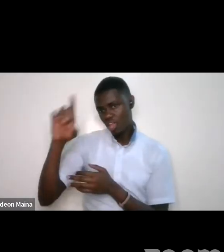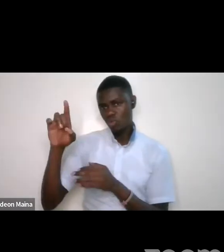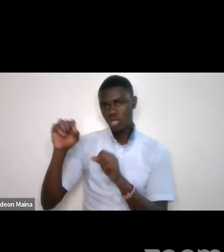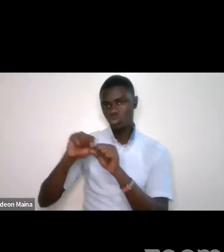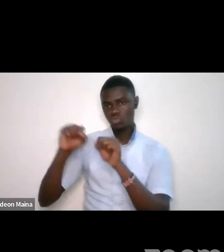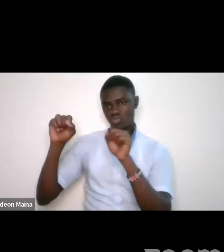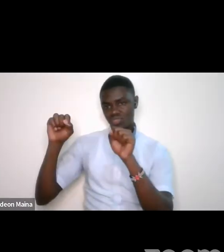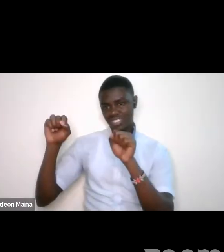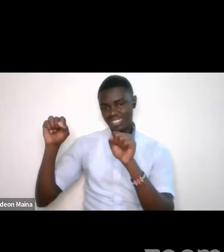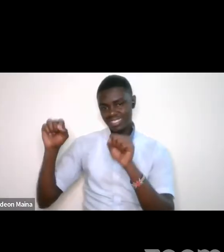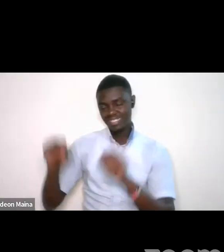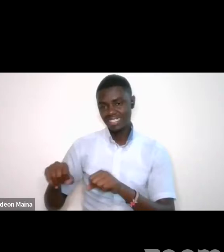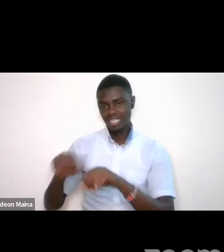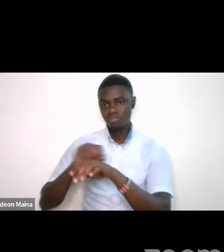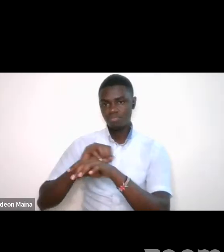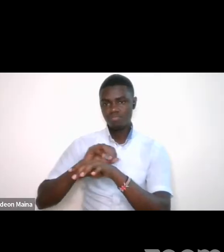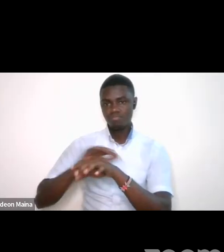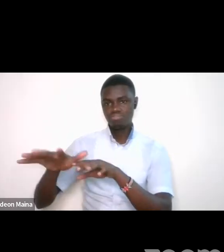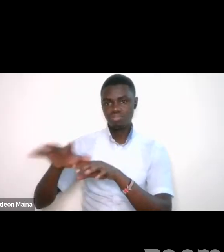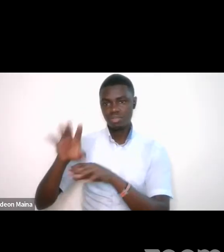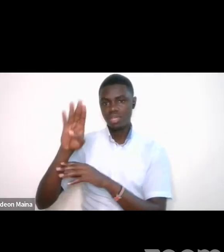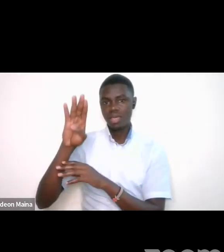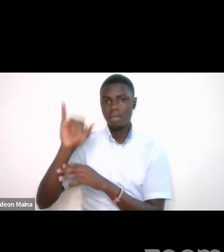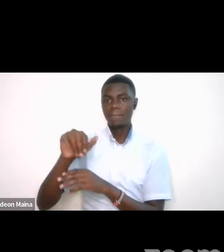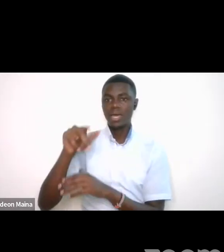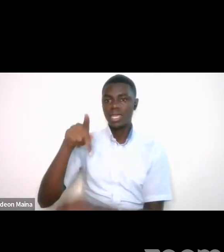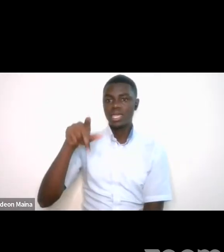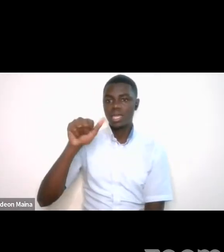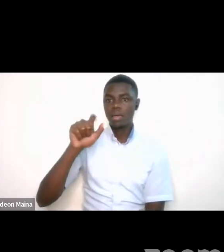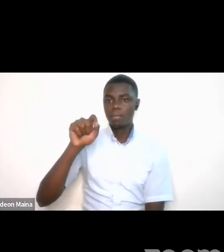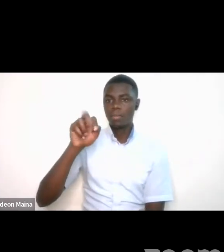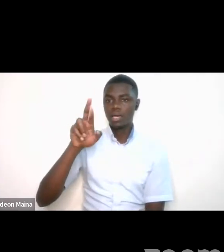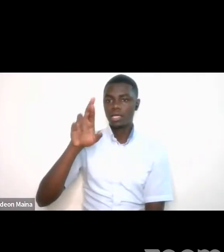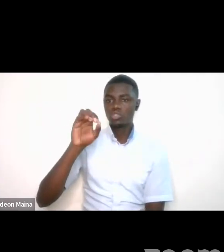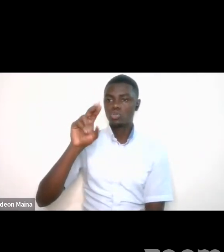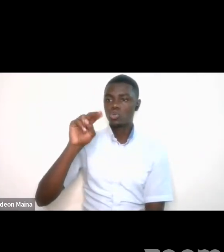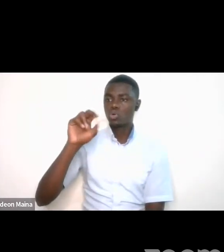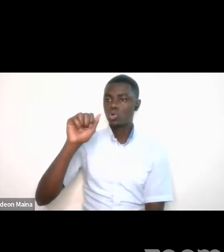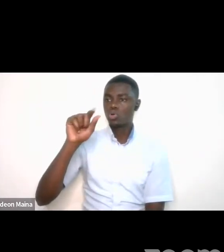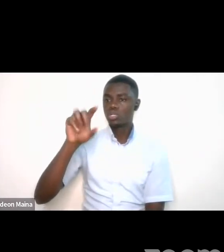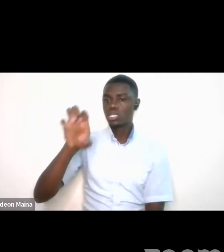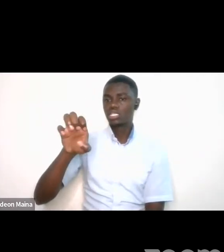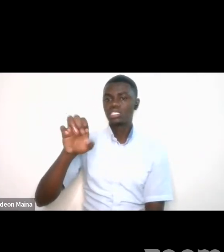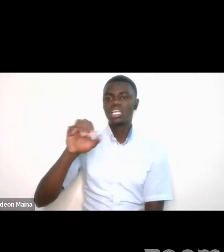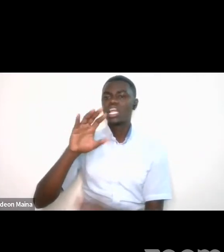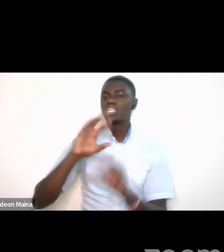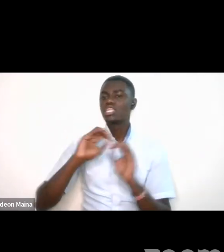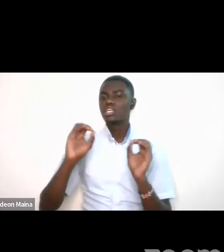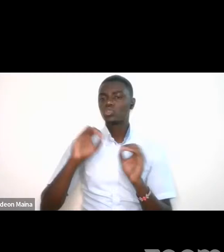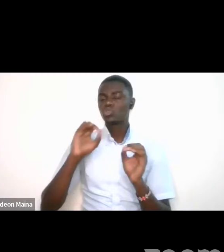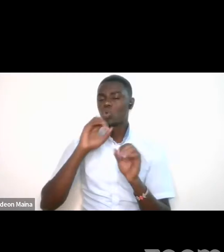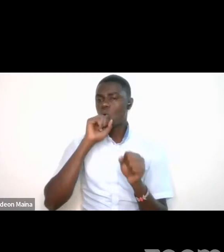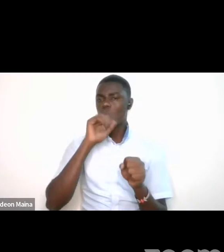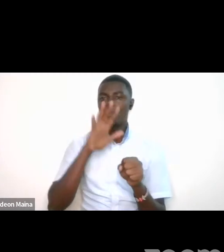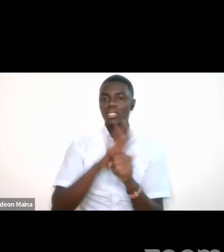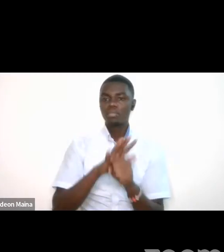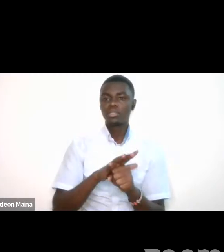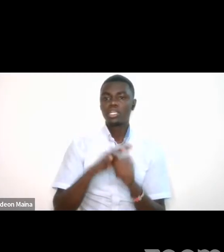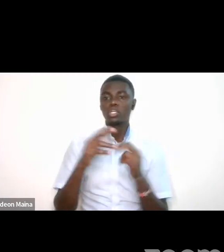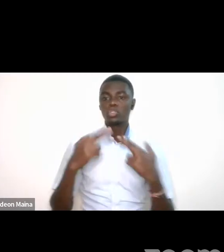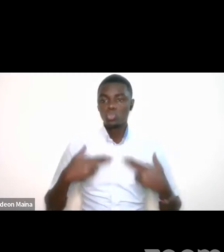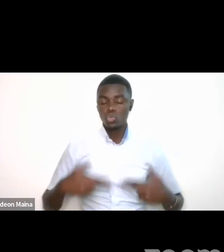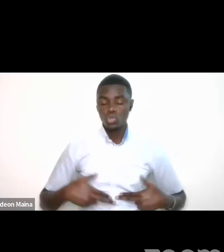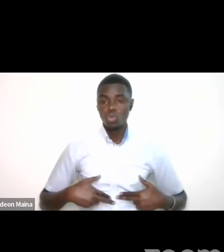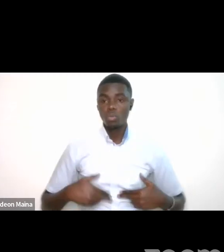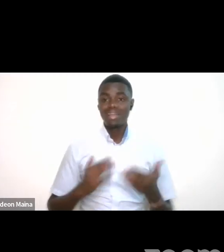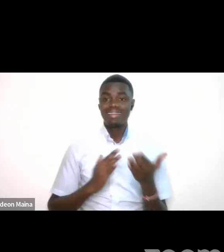are influenced by patronage. And there isn't a commitment to human rights and social justice. So let me stop